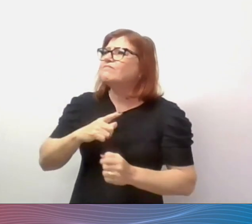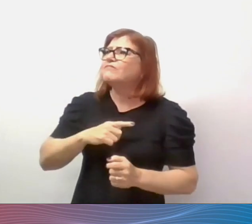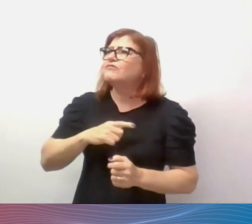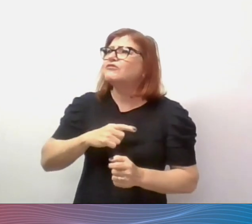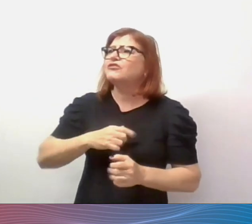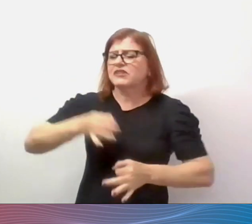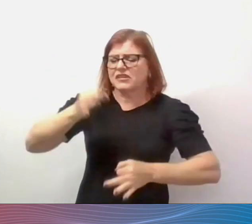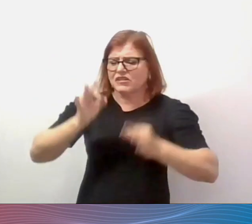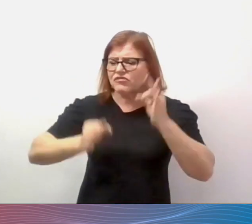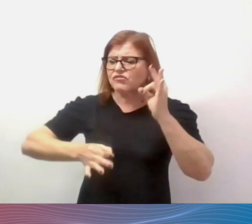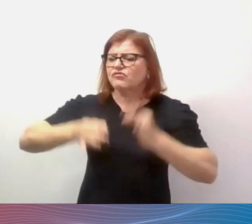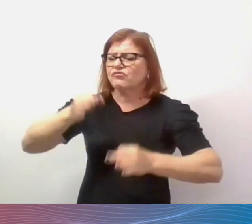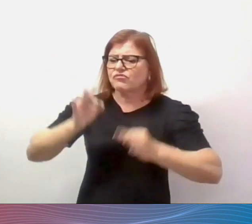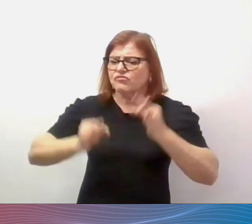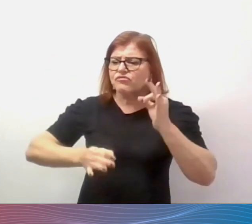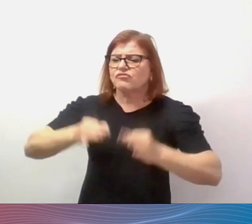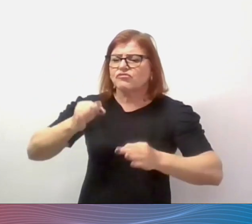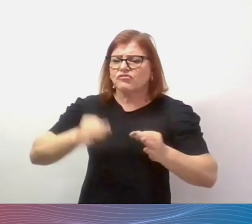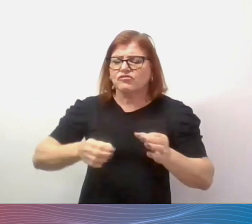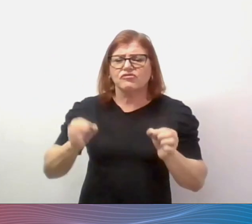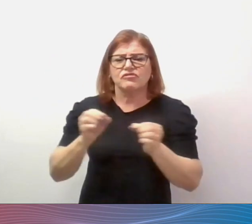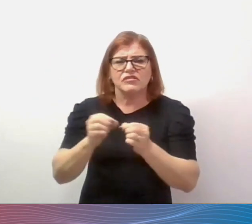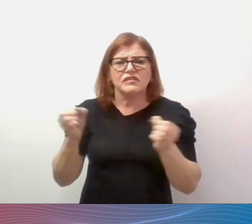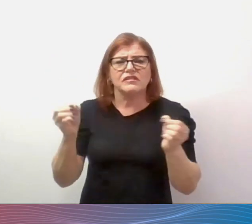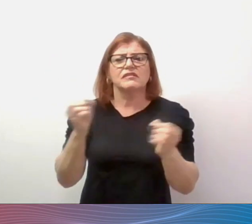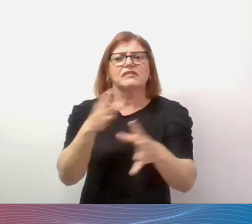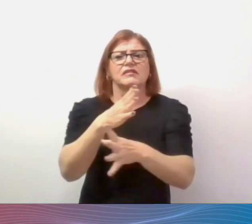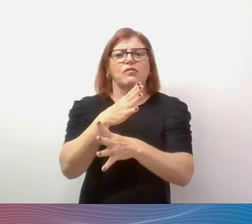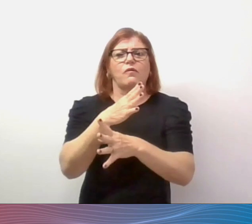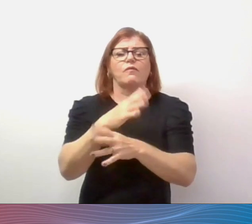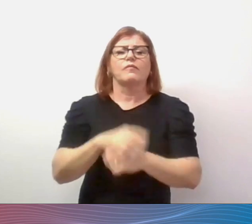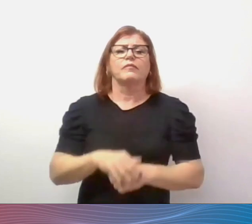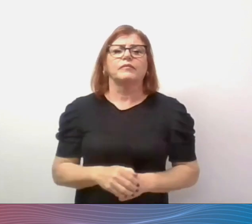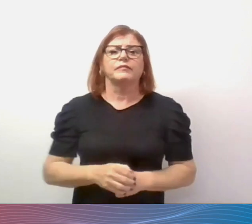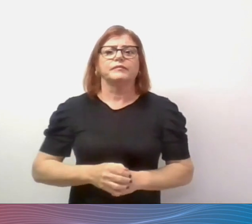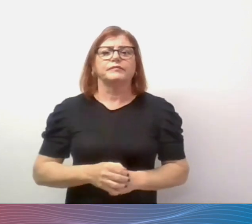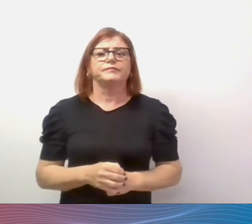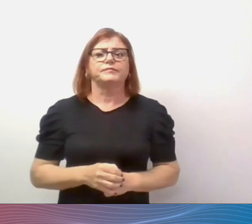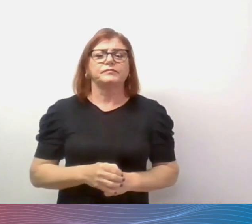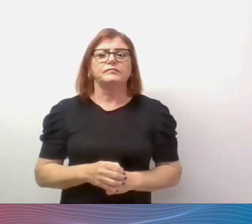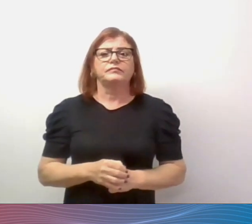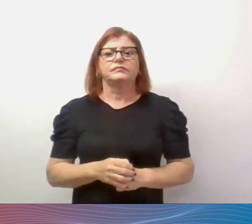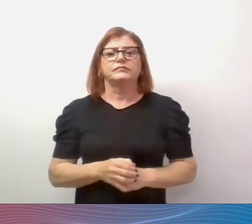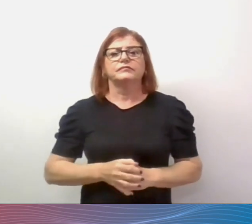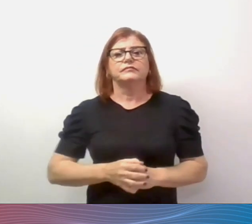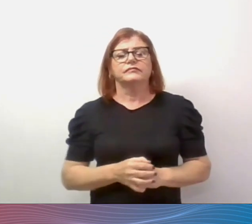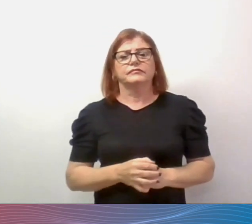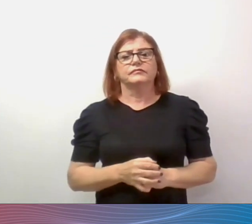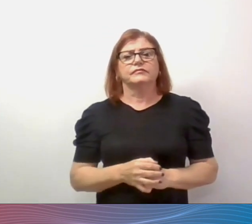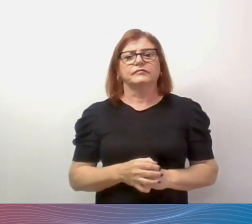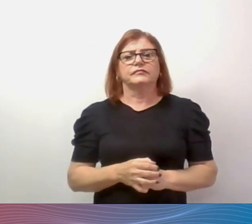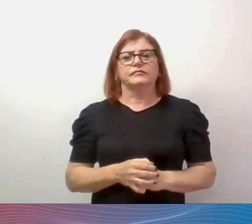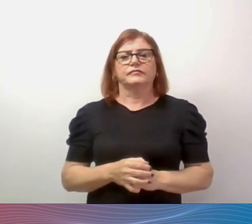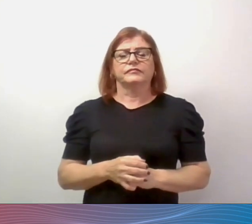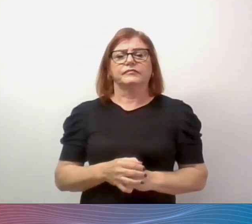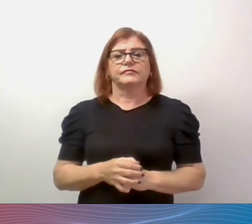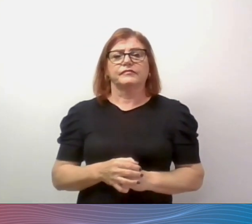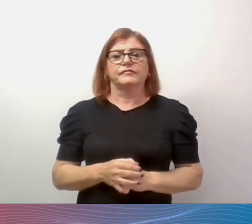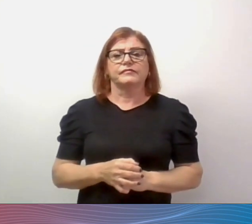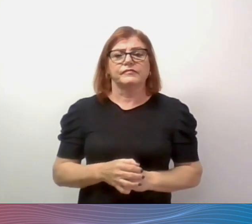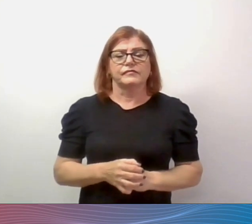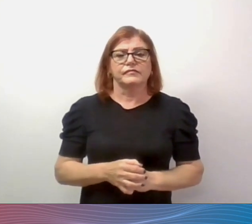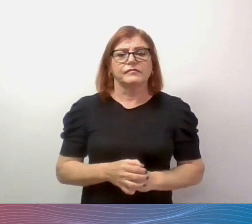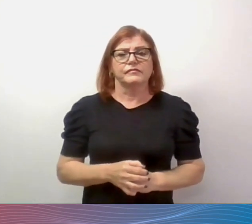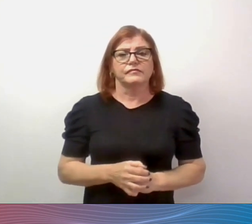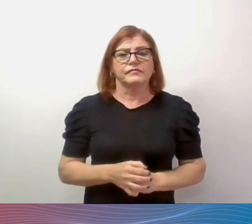da santidade de Deus. So in order for man to have access to God, he had to fulfill the requirements of God's holiness and righteousness.